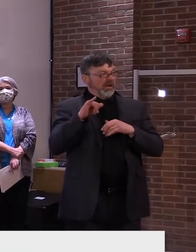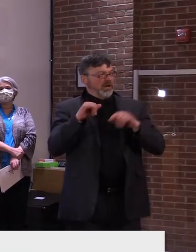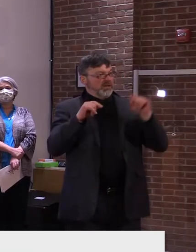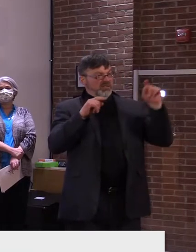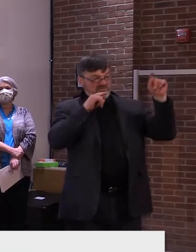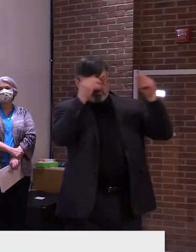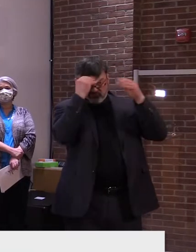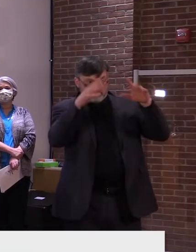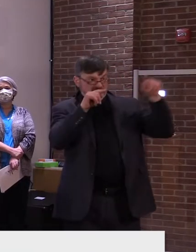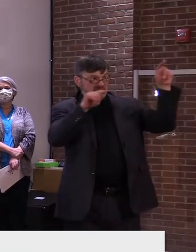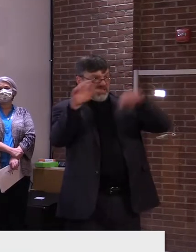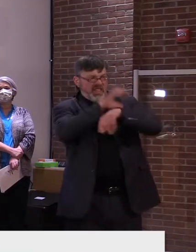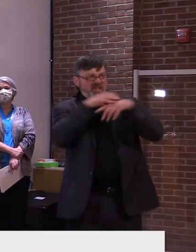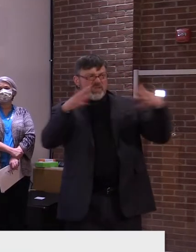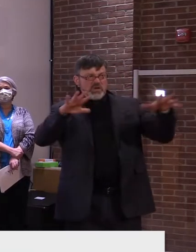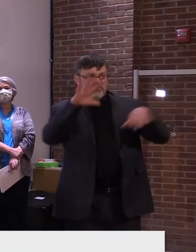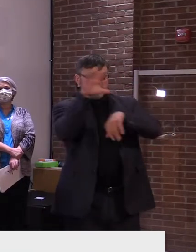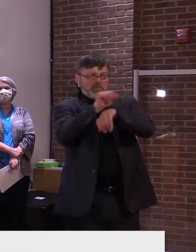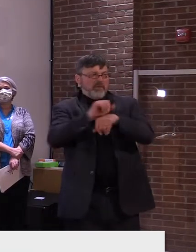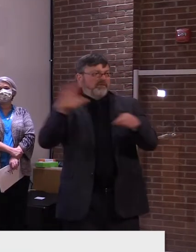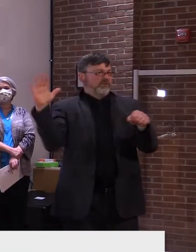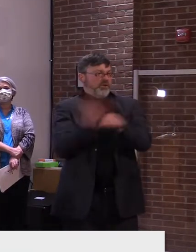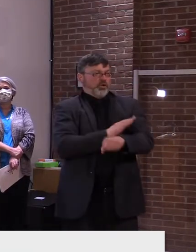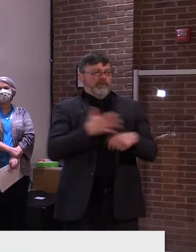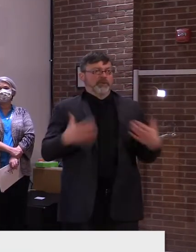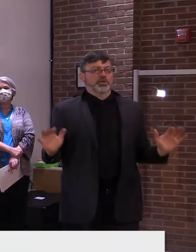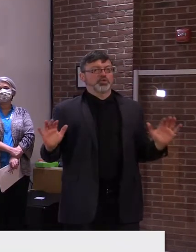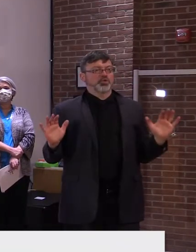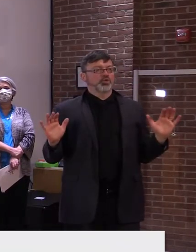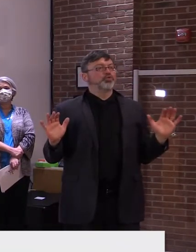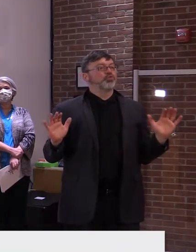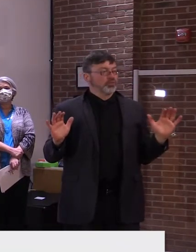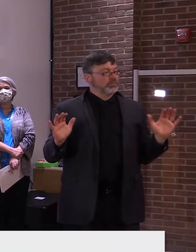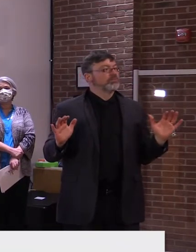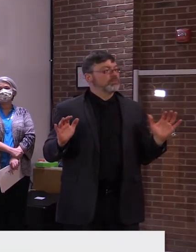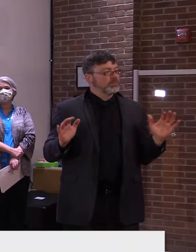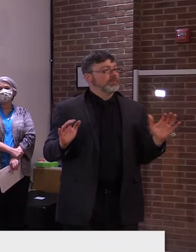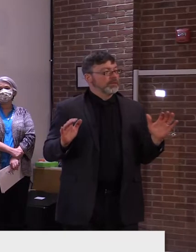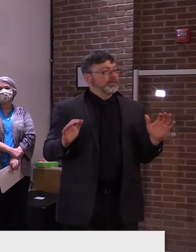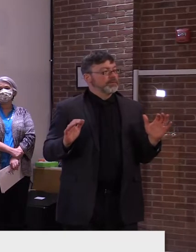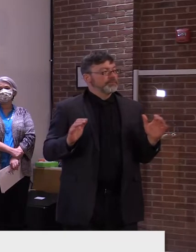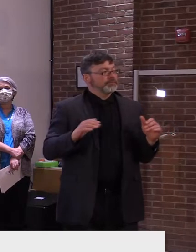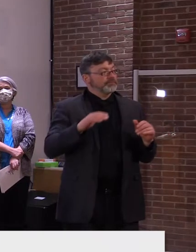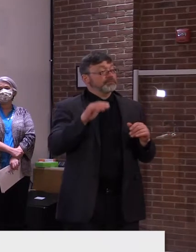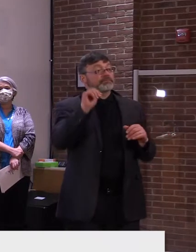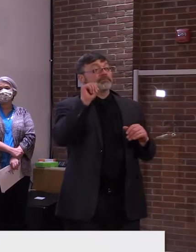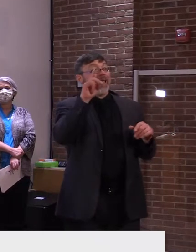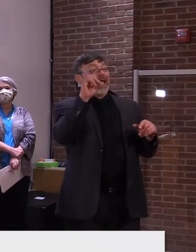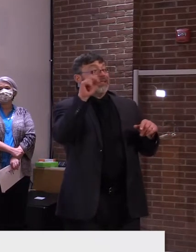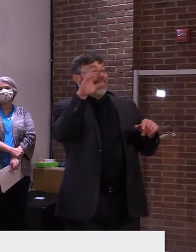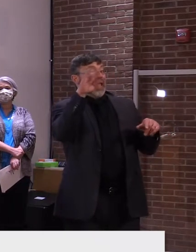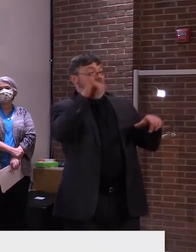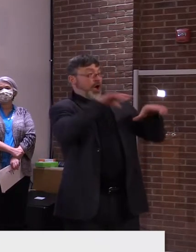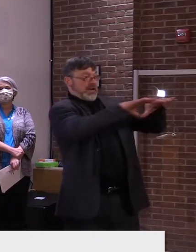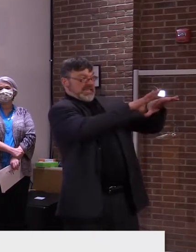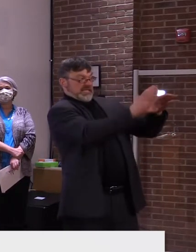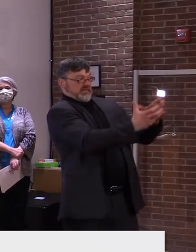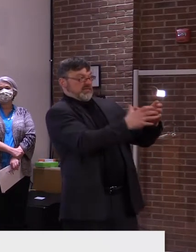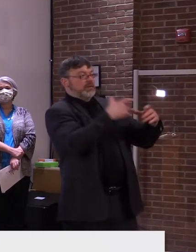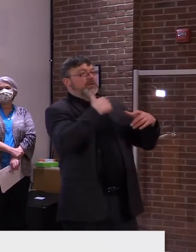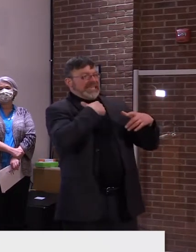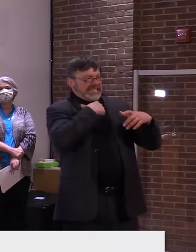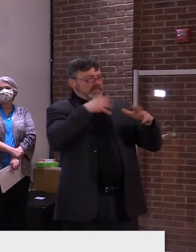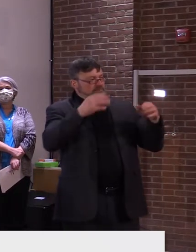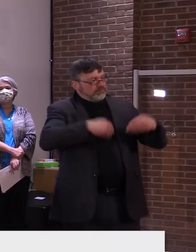already vaccinated 70 migrant farm workers in Addison County on Wednesday in partnership with the Open Door Clinic.